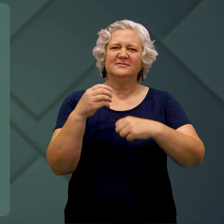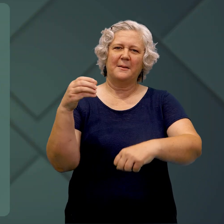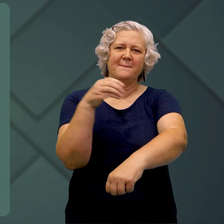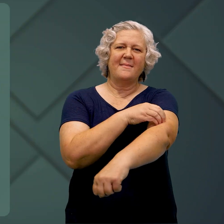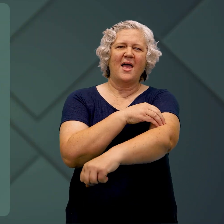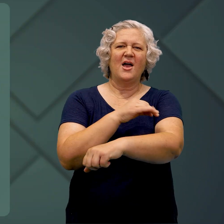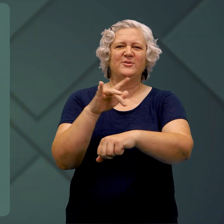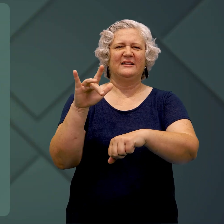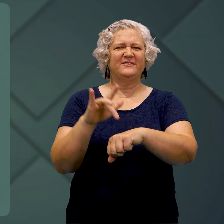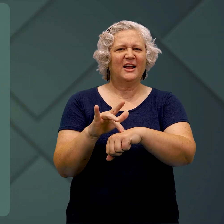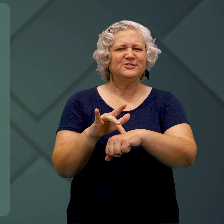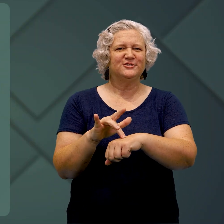The power of touch.